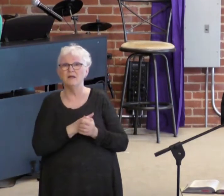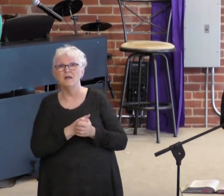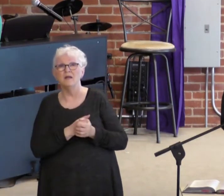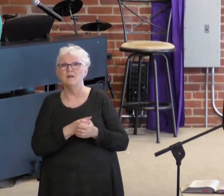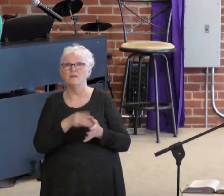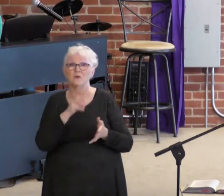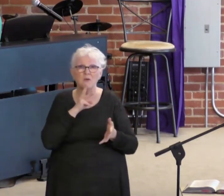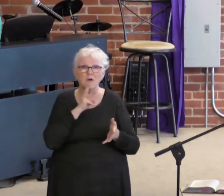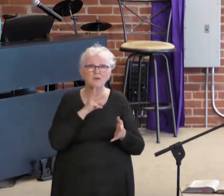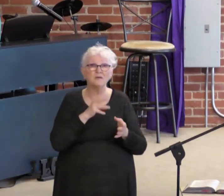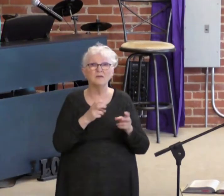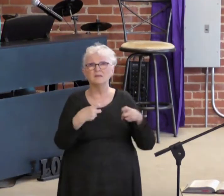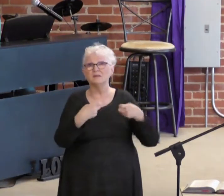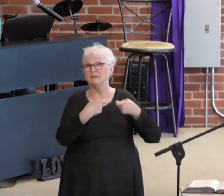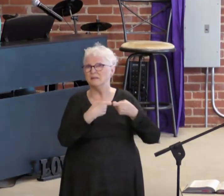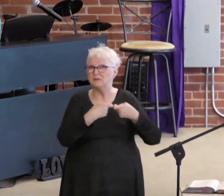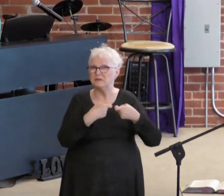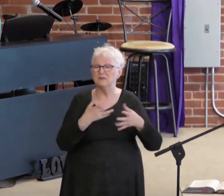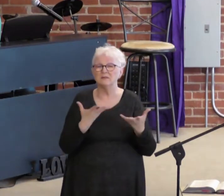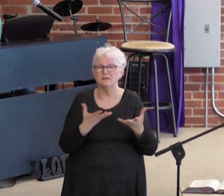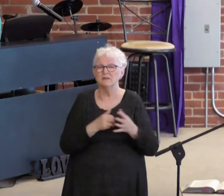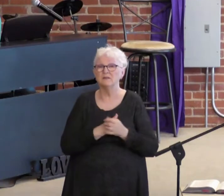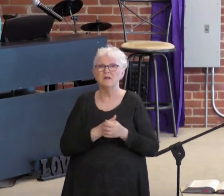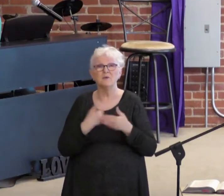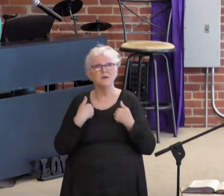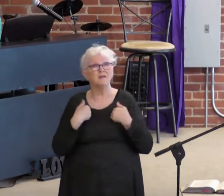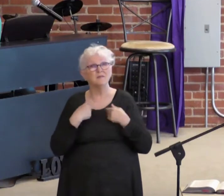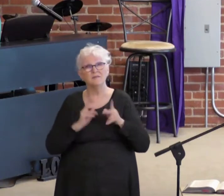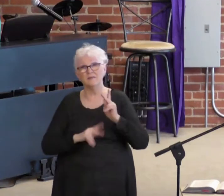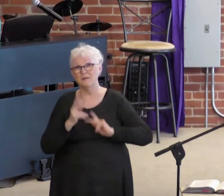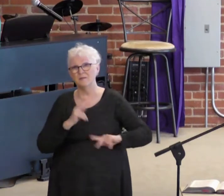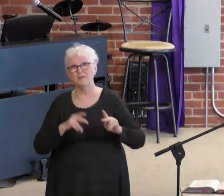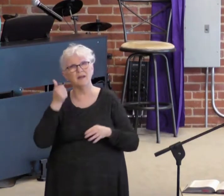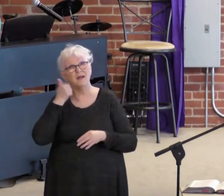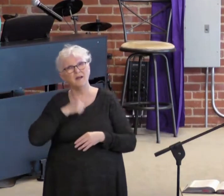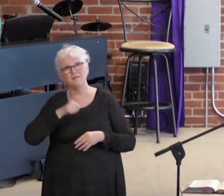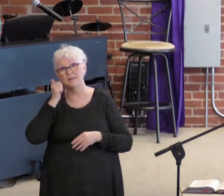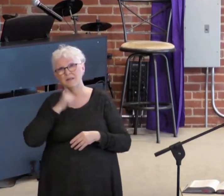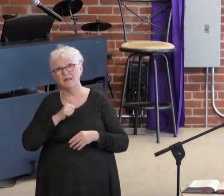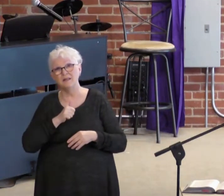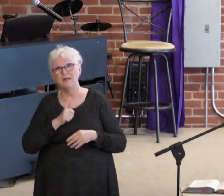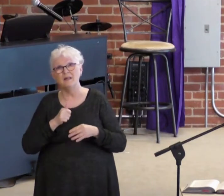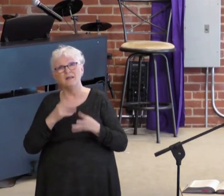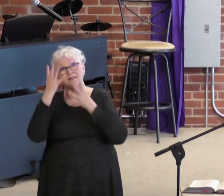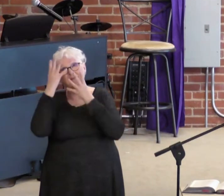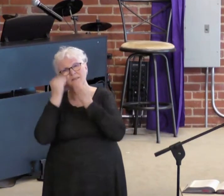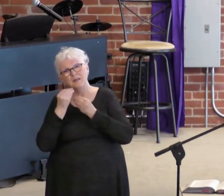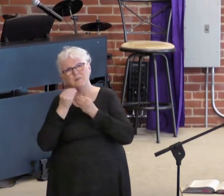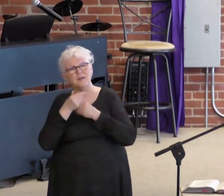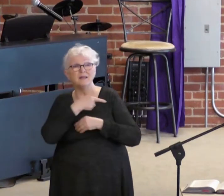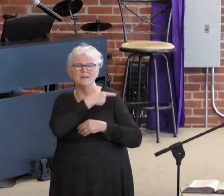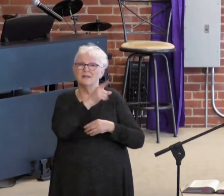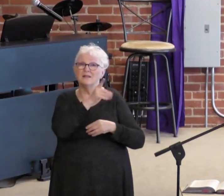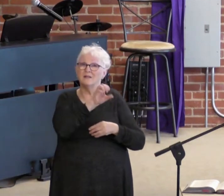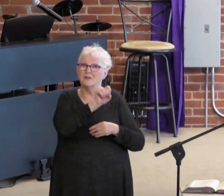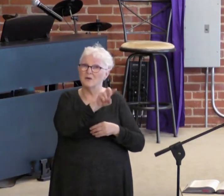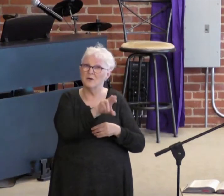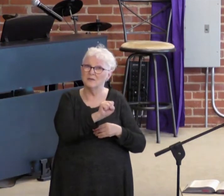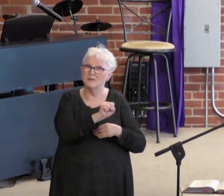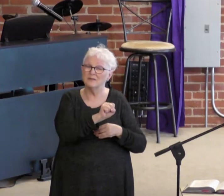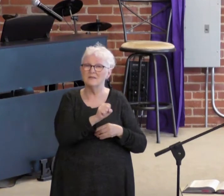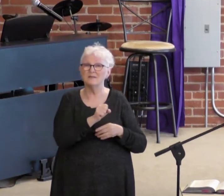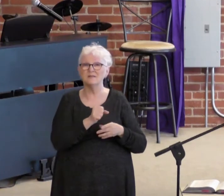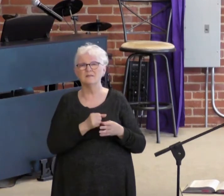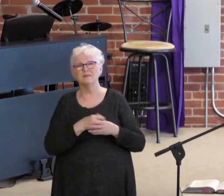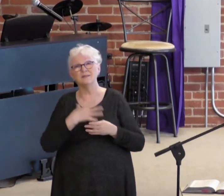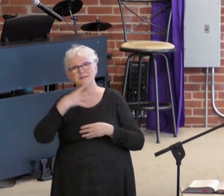But beyond that, we help folks every day of the week who are sleeping in their cars, people who are sleeping on the